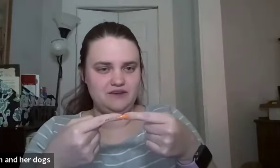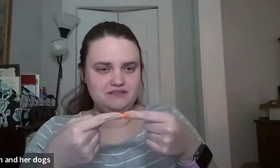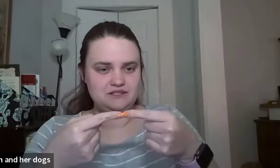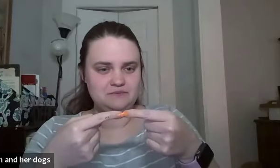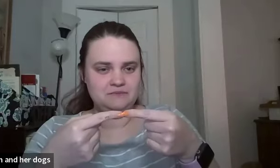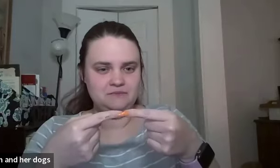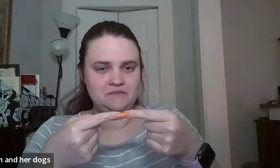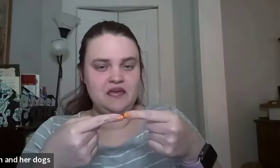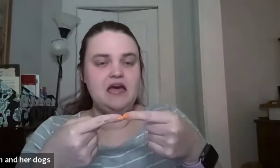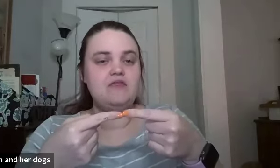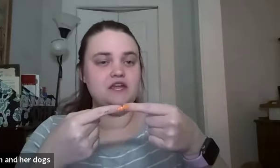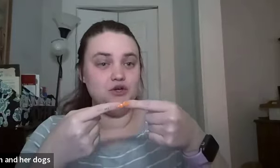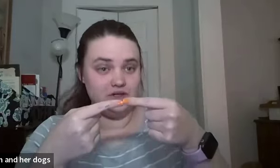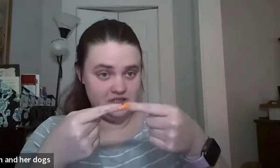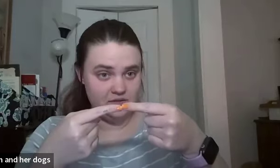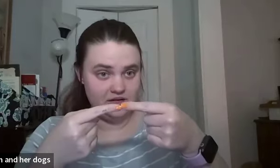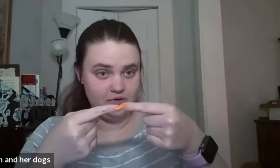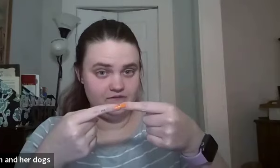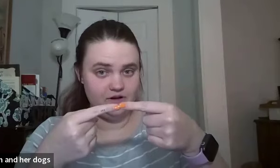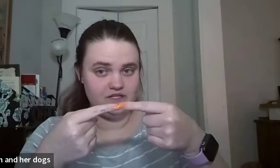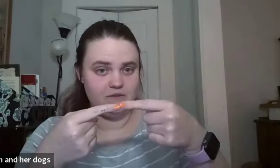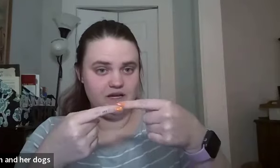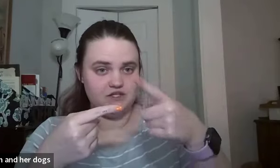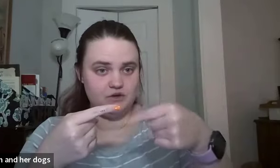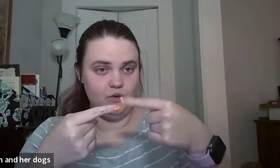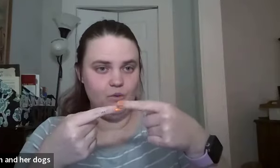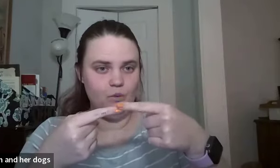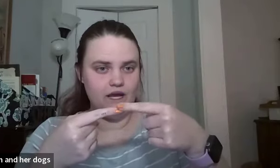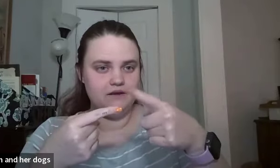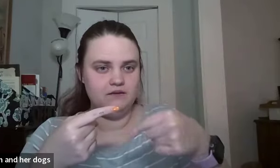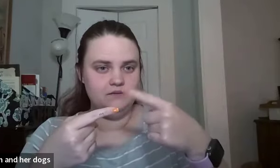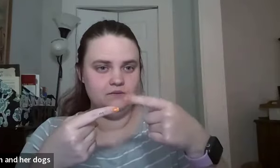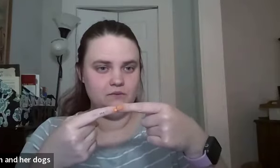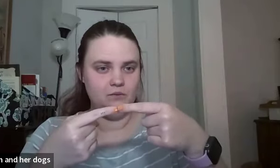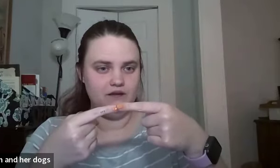this. And then your dominant pointer finger is going to make a circle. When. when,